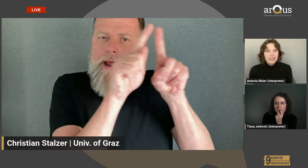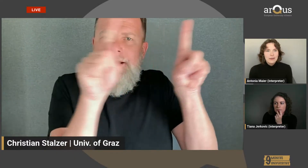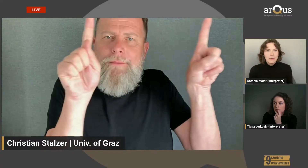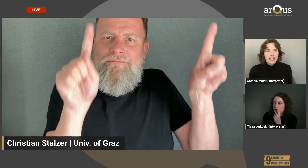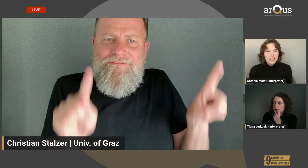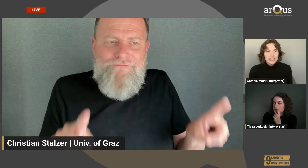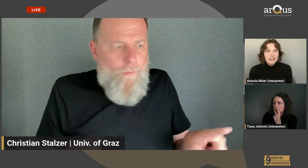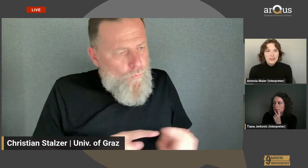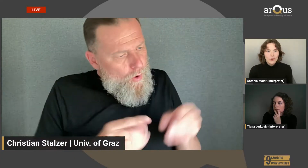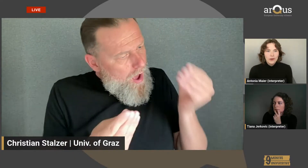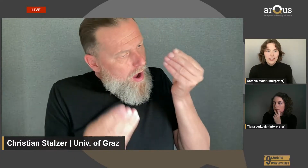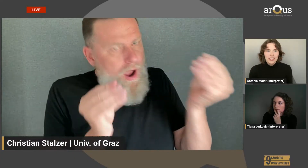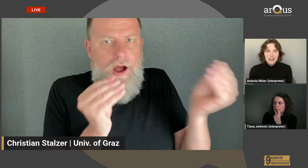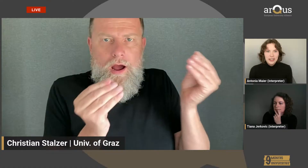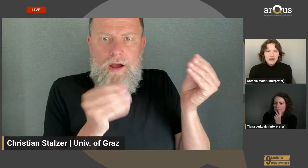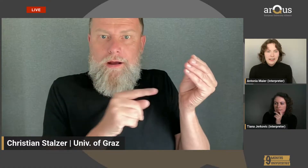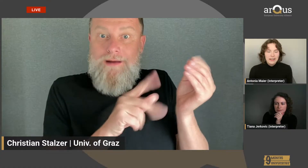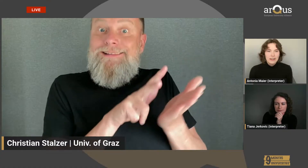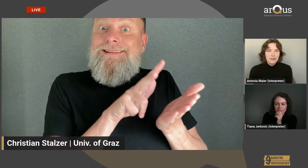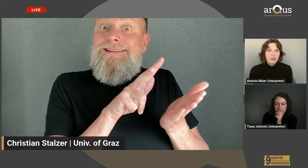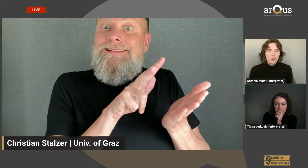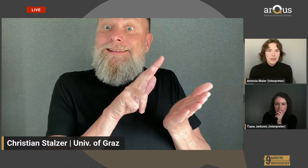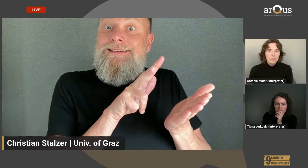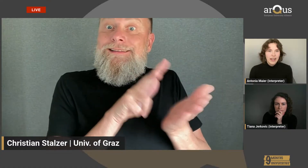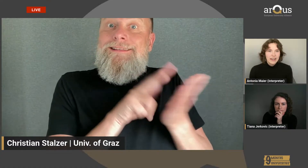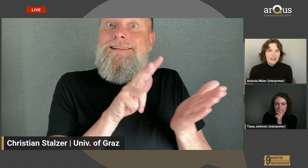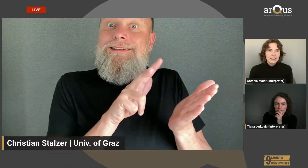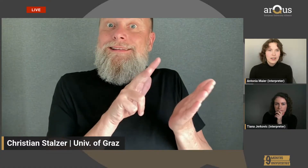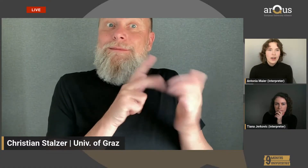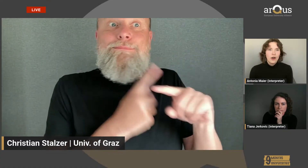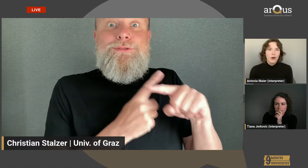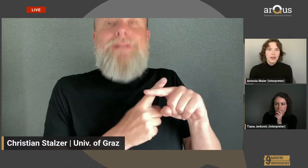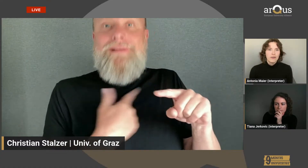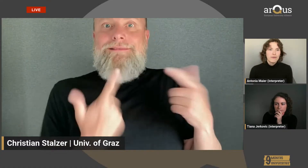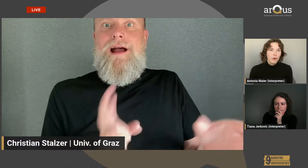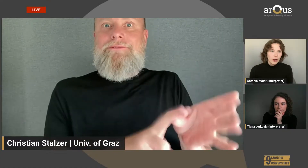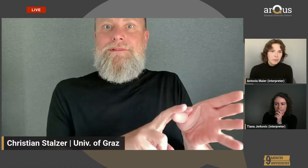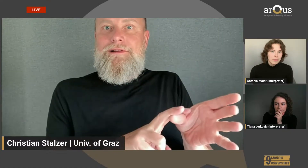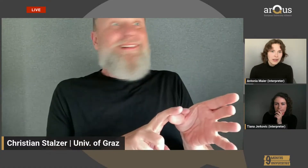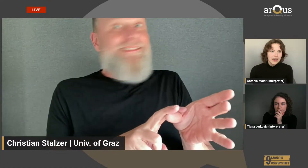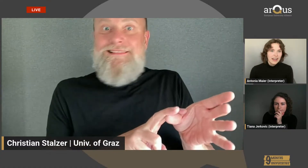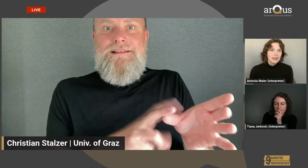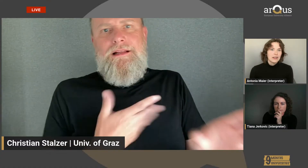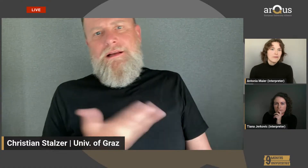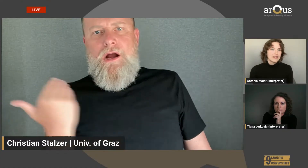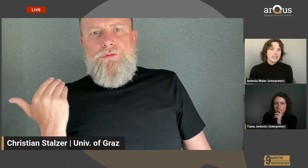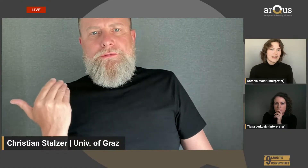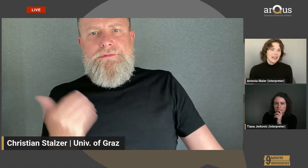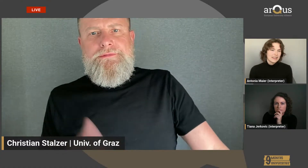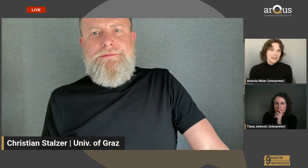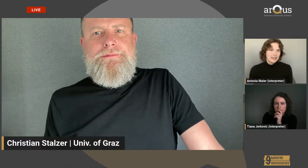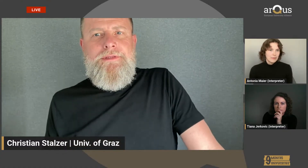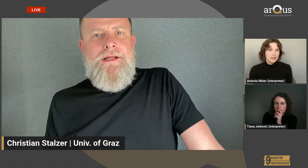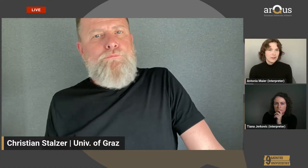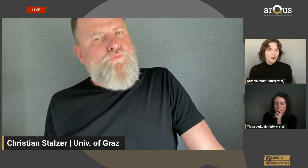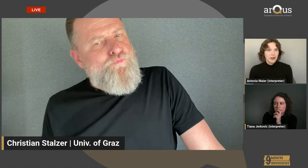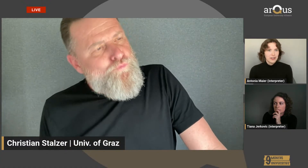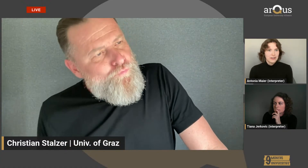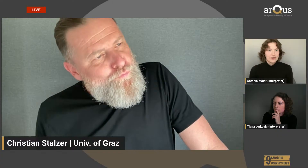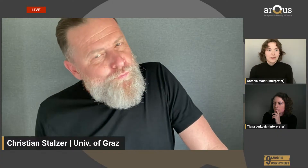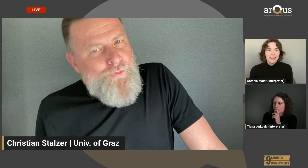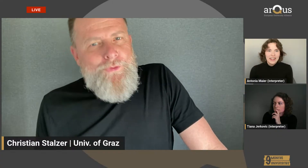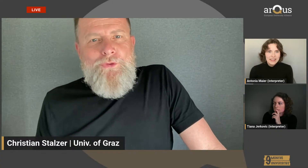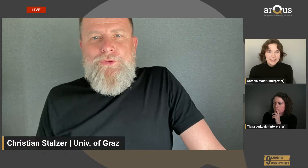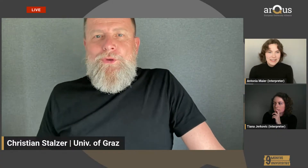my participation is so conditional and is so dependent on a form and if it gets accepted or